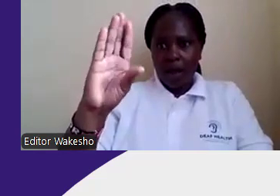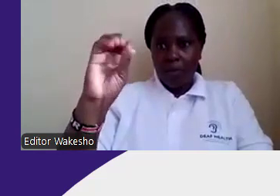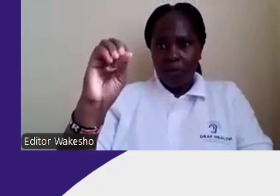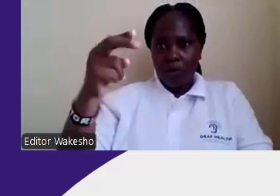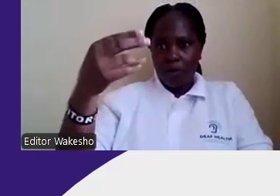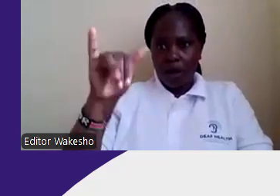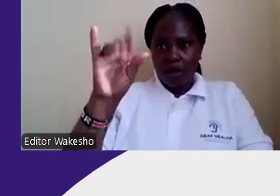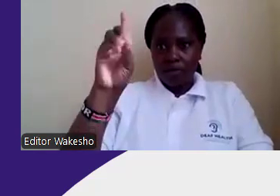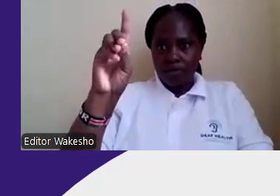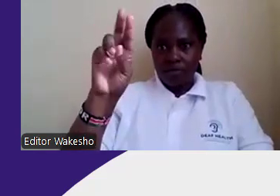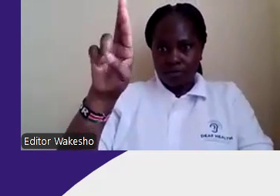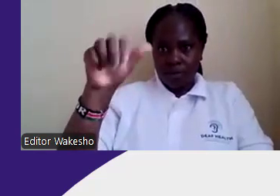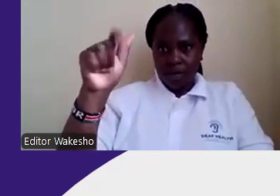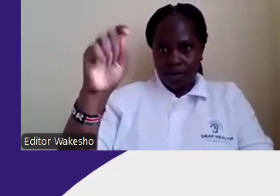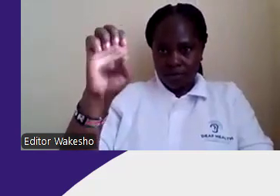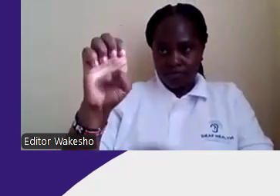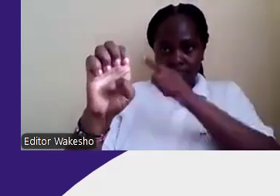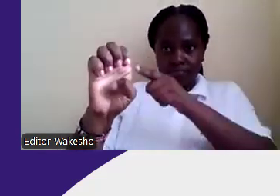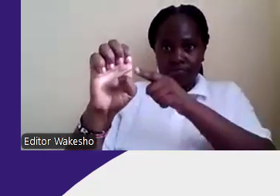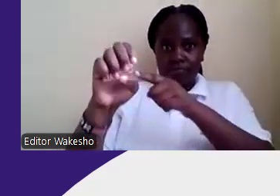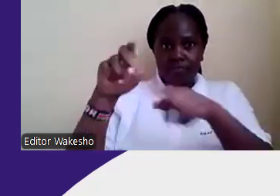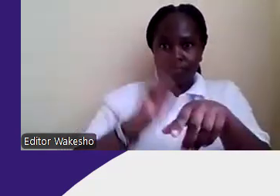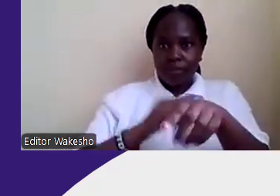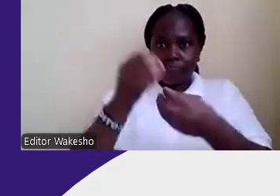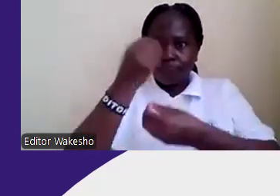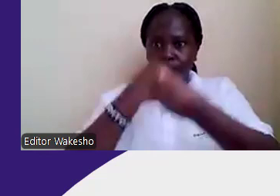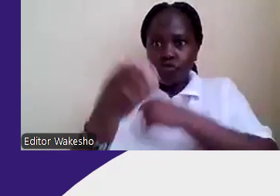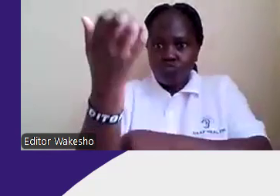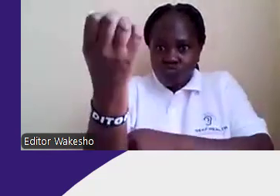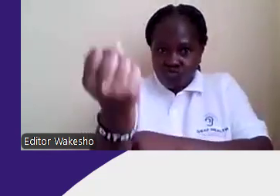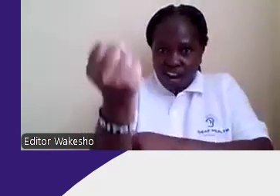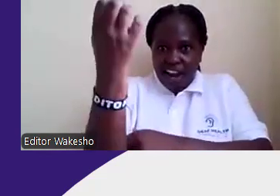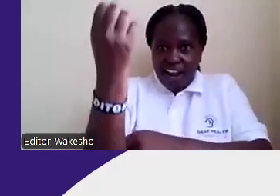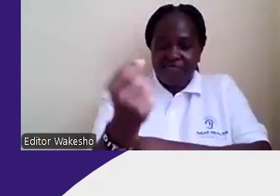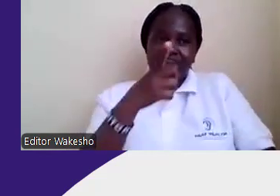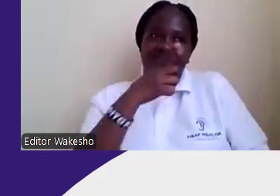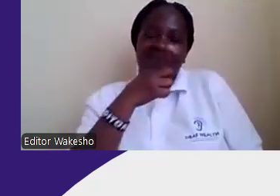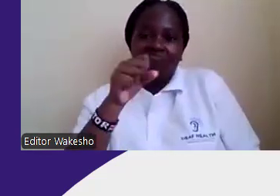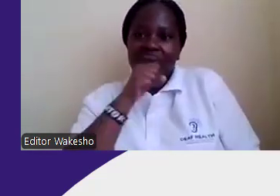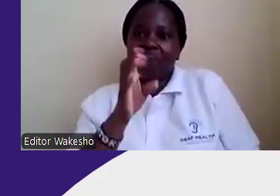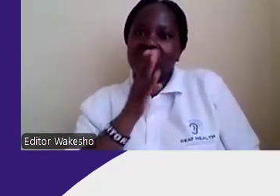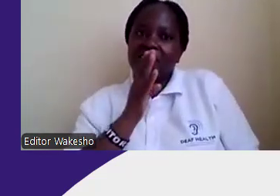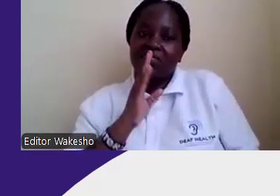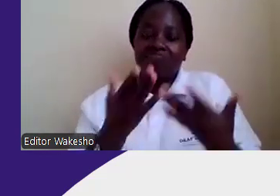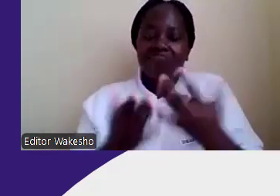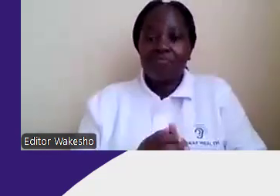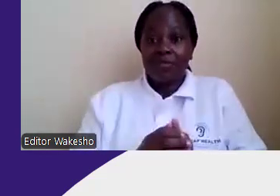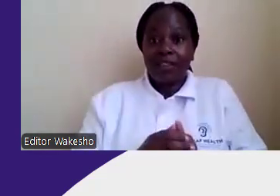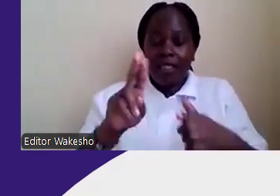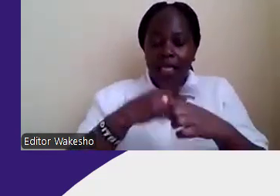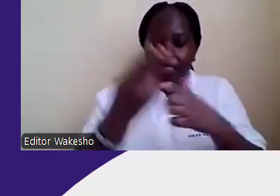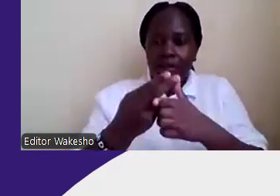glucose. So once you've eaten your ugali, your lunch, dinner, breakfast, and it is broken down